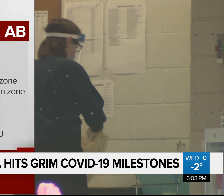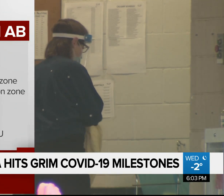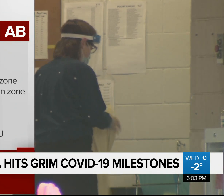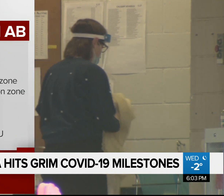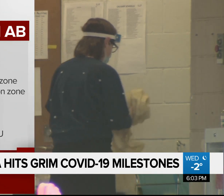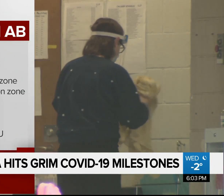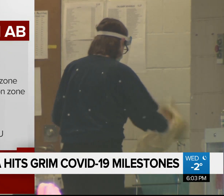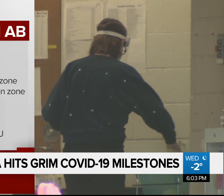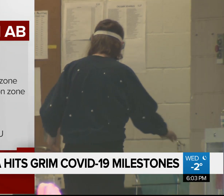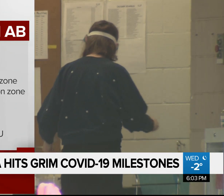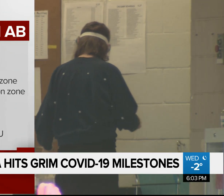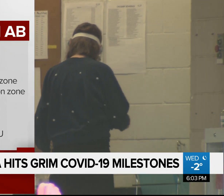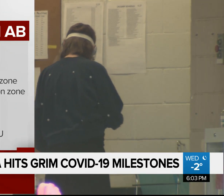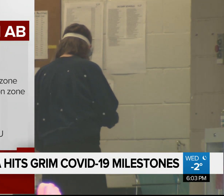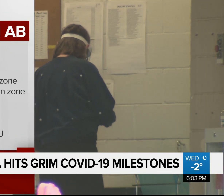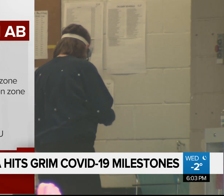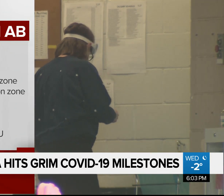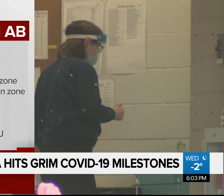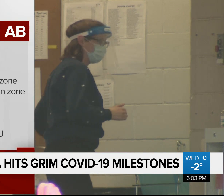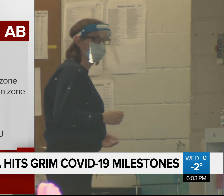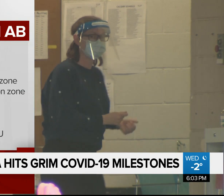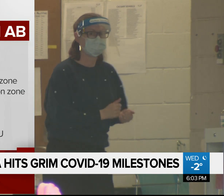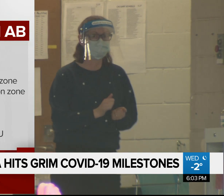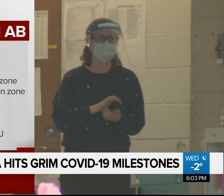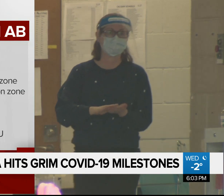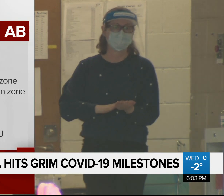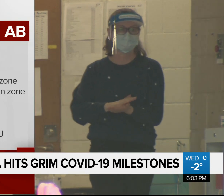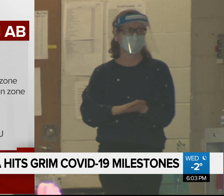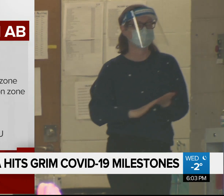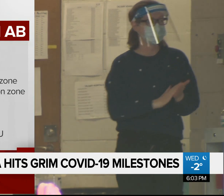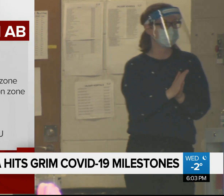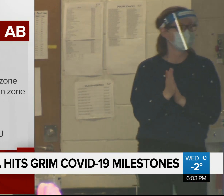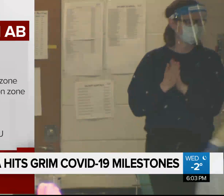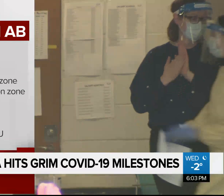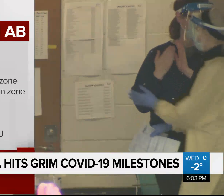There are 355 hospitalizations with 71 people in the ICU.